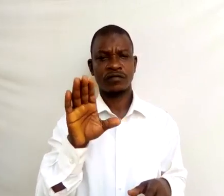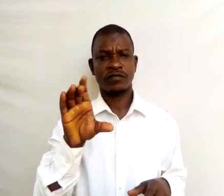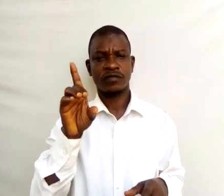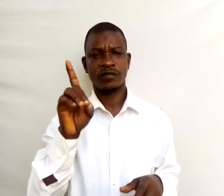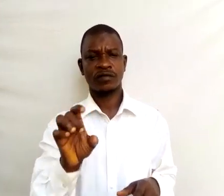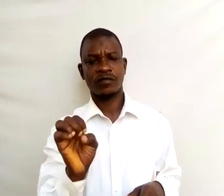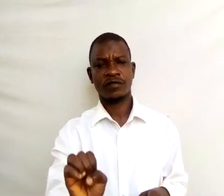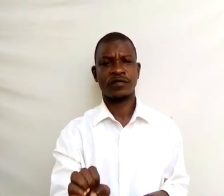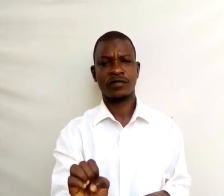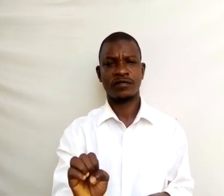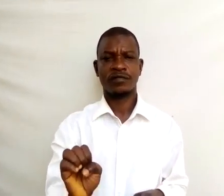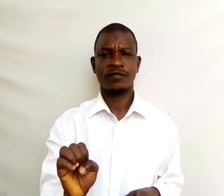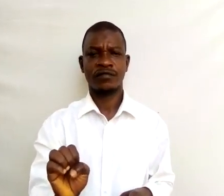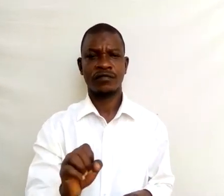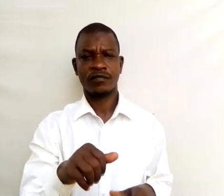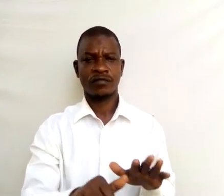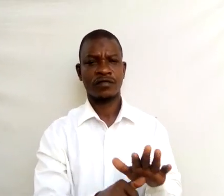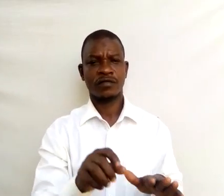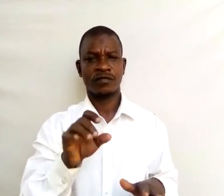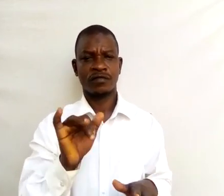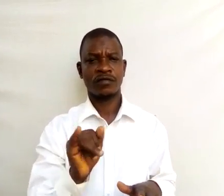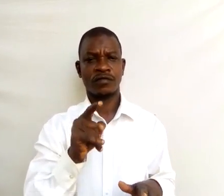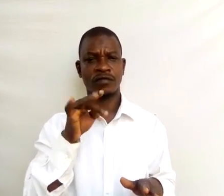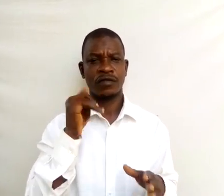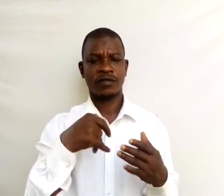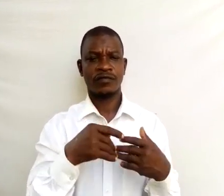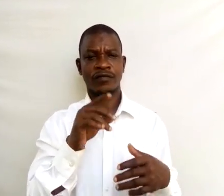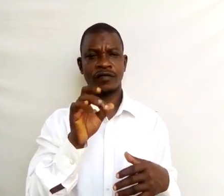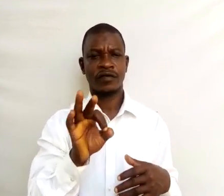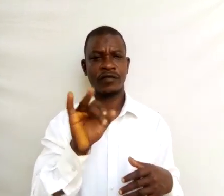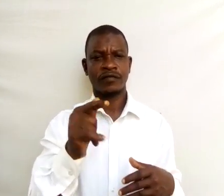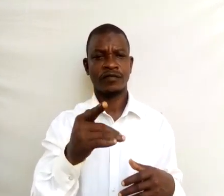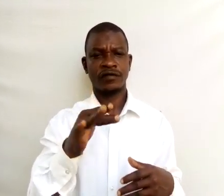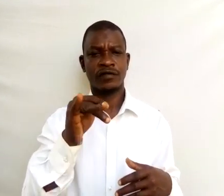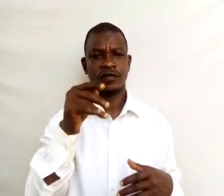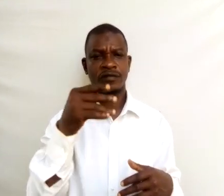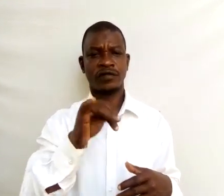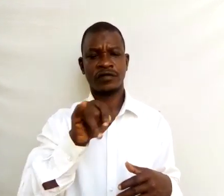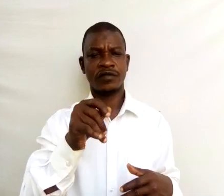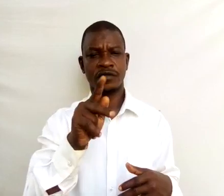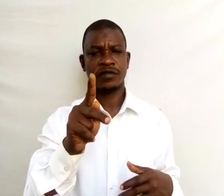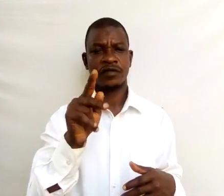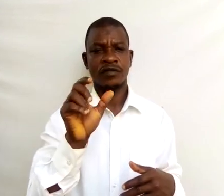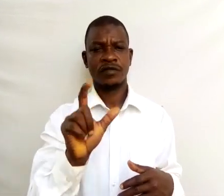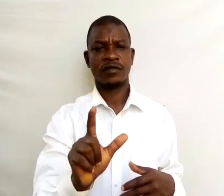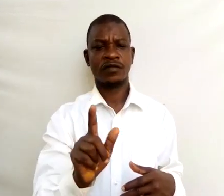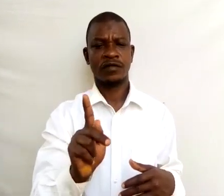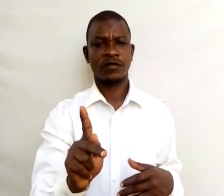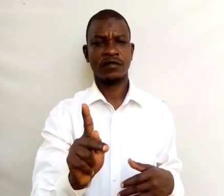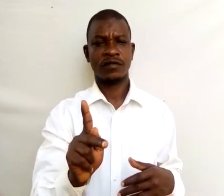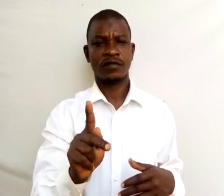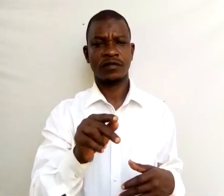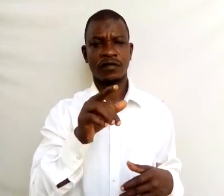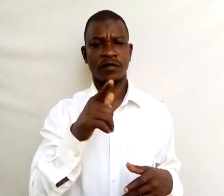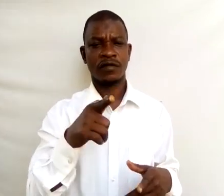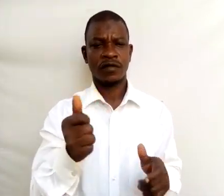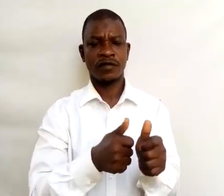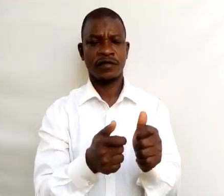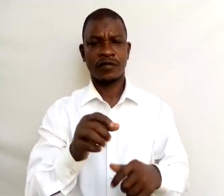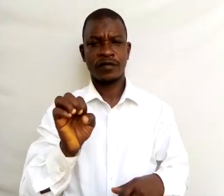E. Under Y we have the elements F, G, H, J, K. Every element in